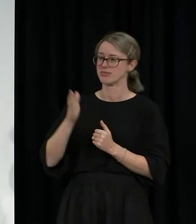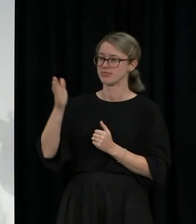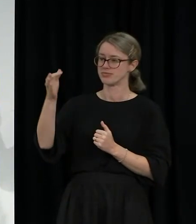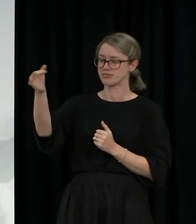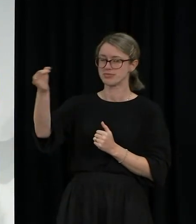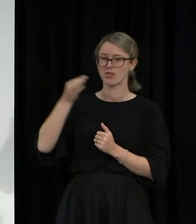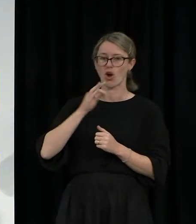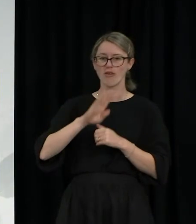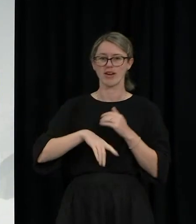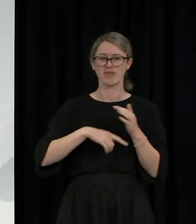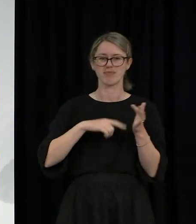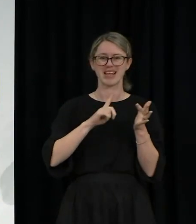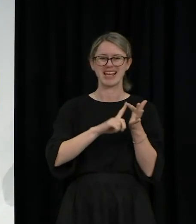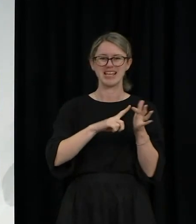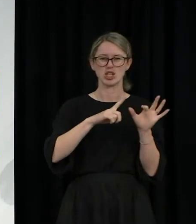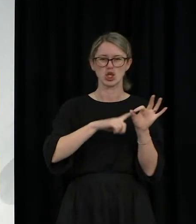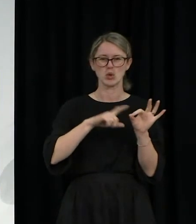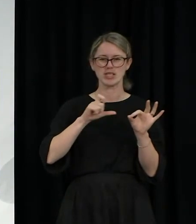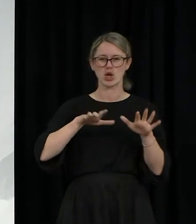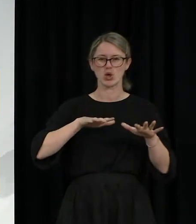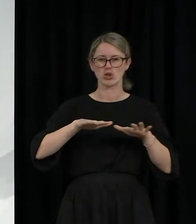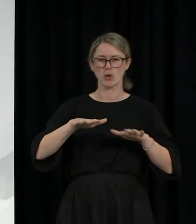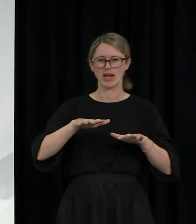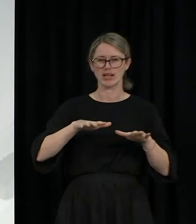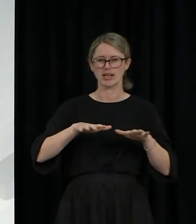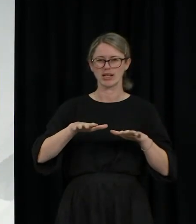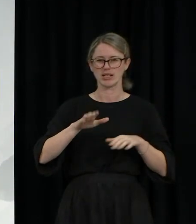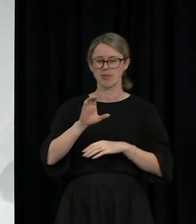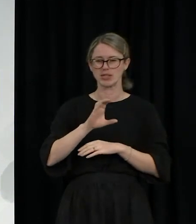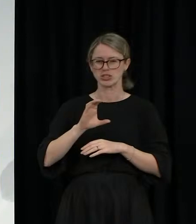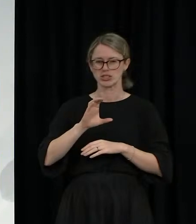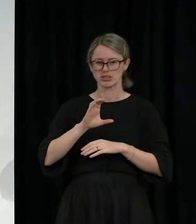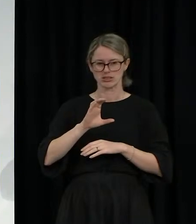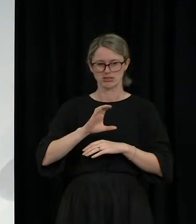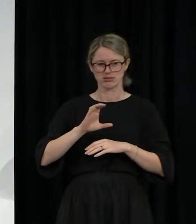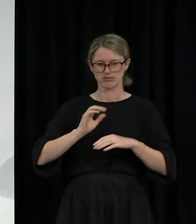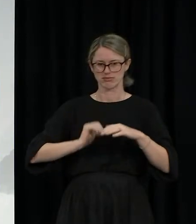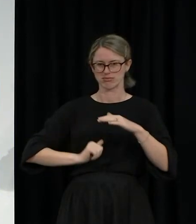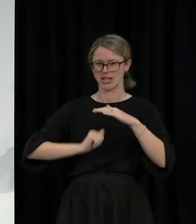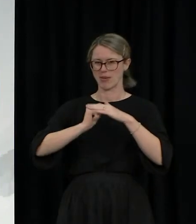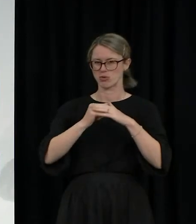on EQC and on the government's decision to increase that cap to